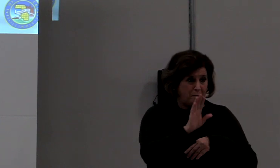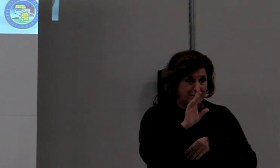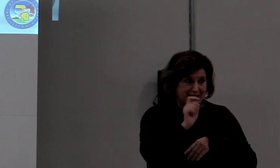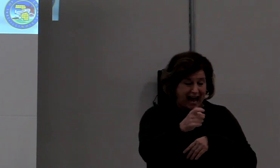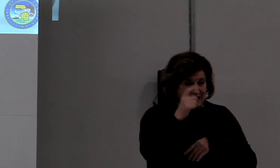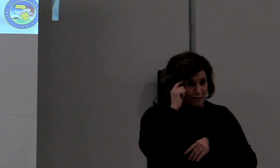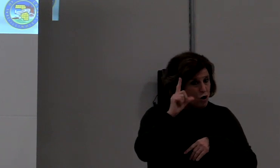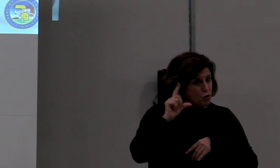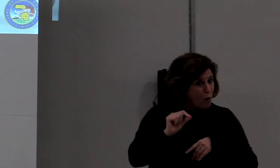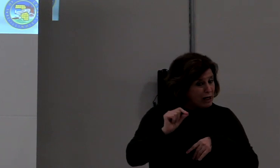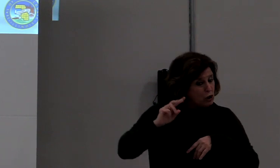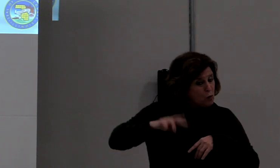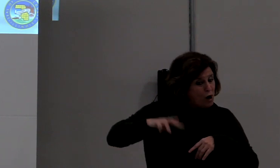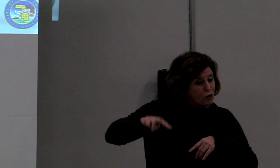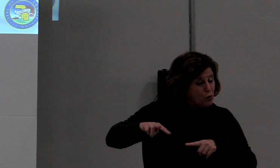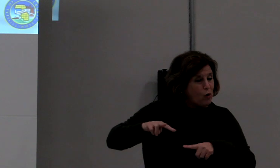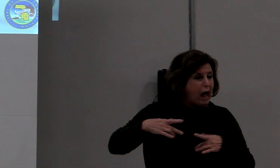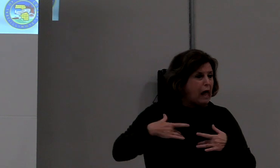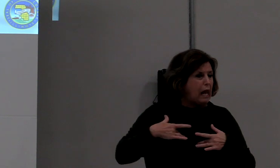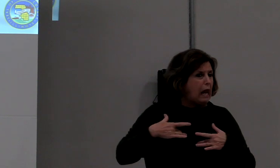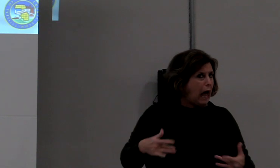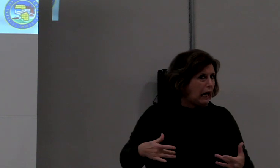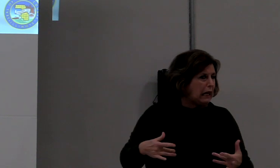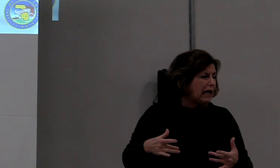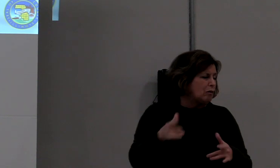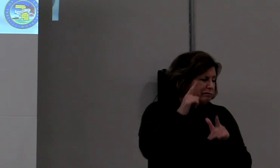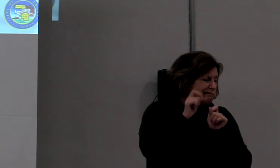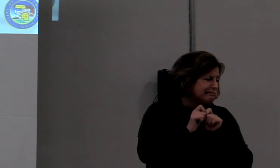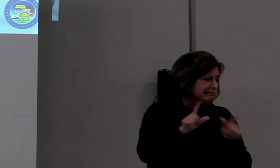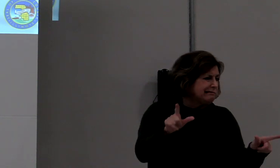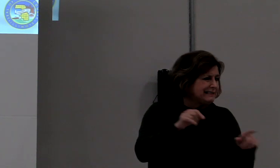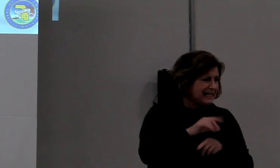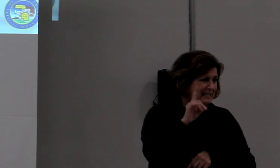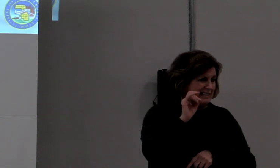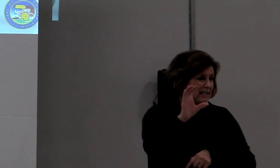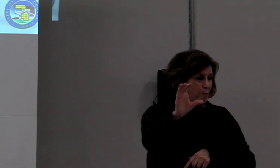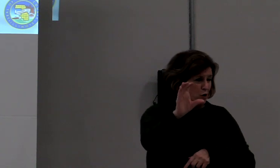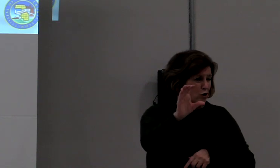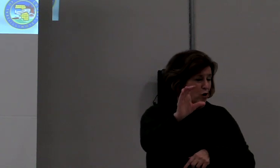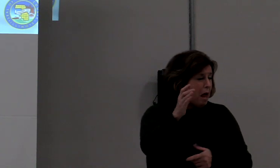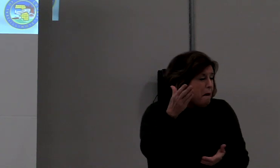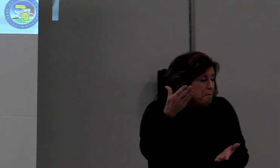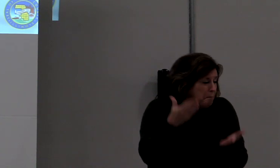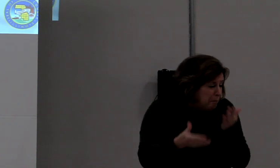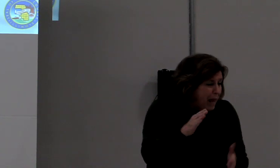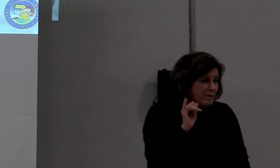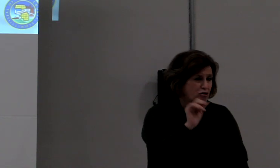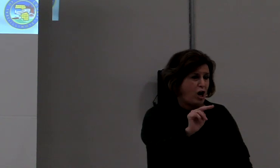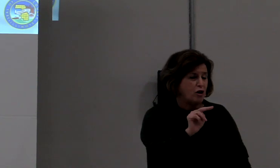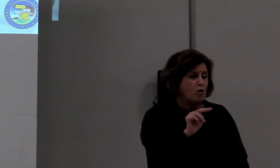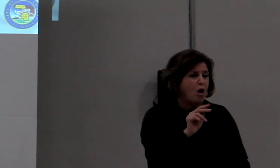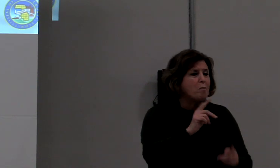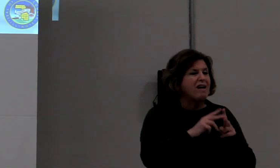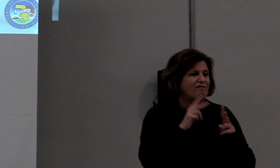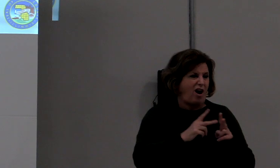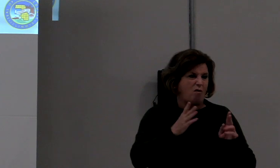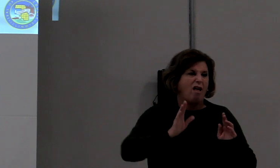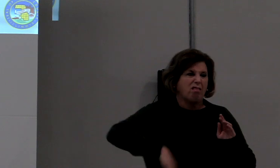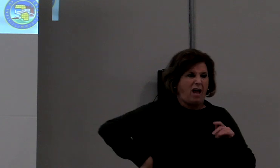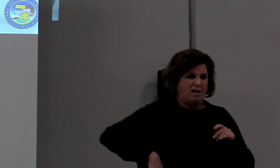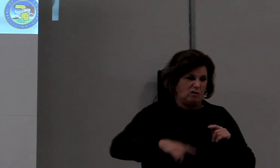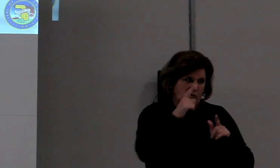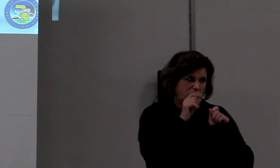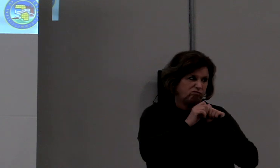for 2022 is likely going to come out in December, maybe January. They're going to be extremely late next